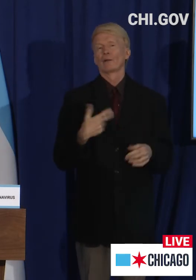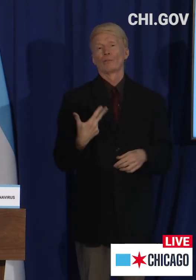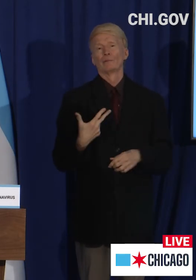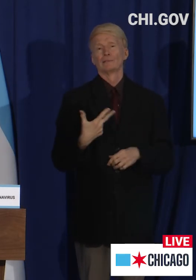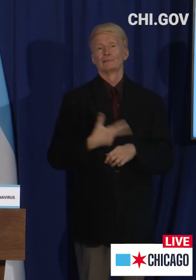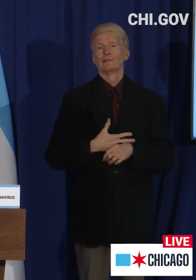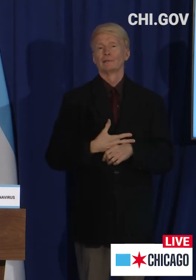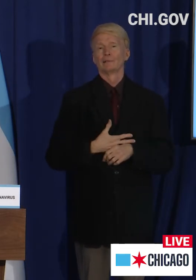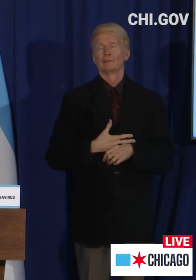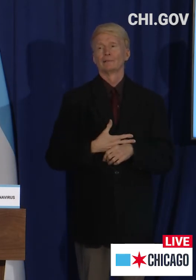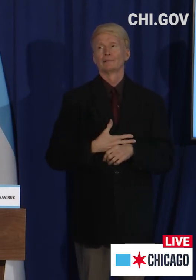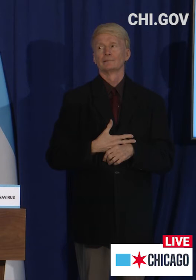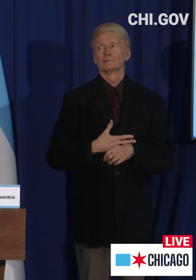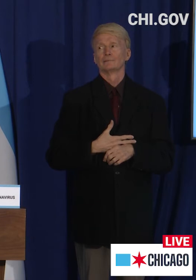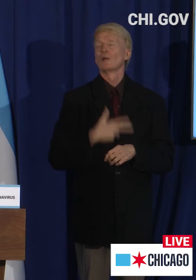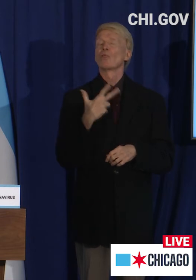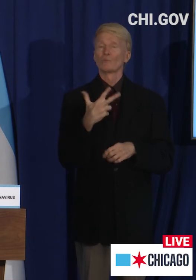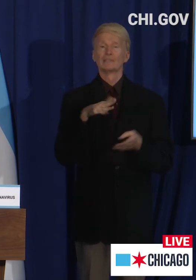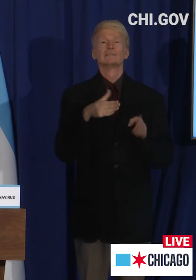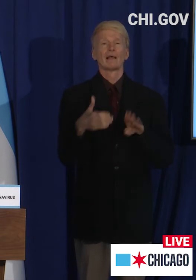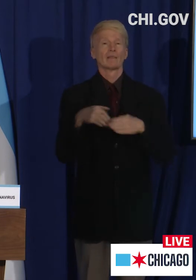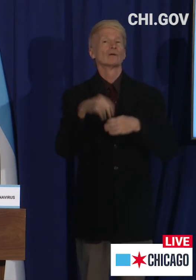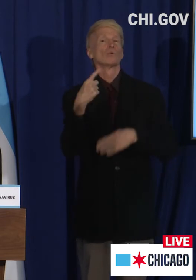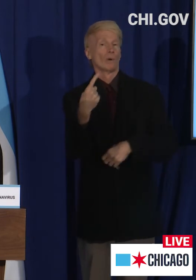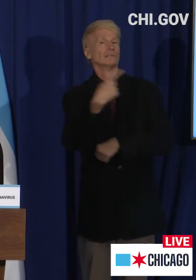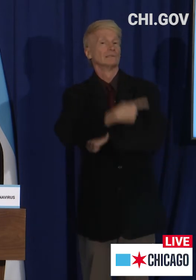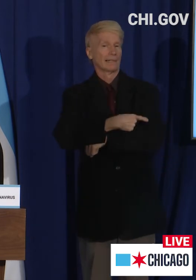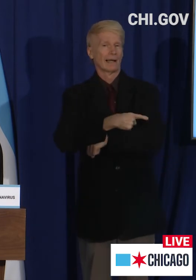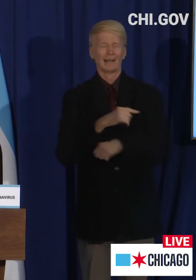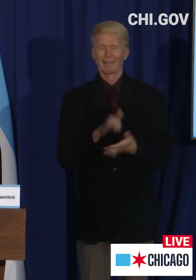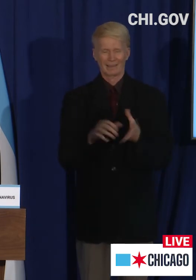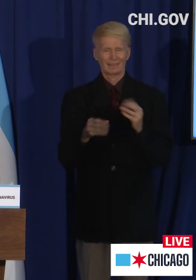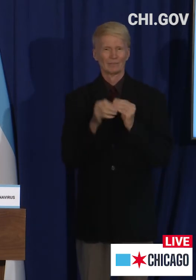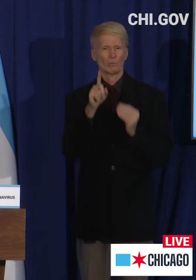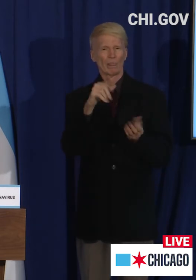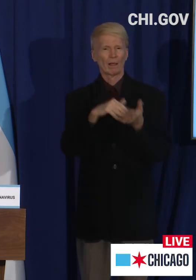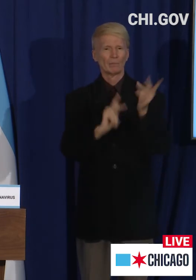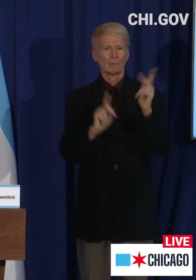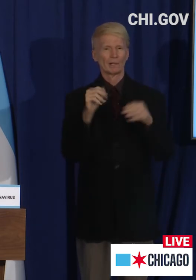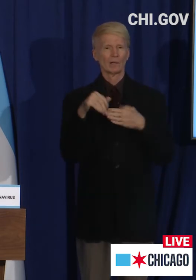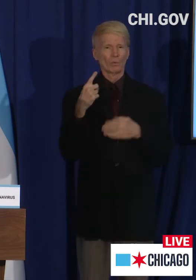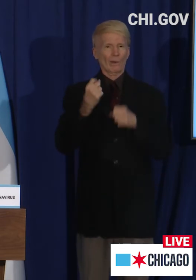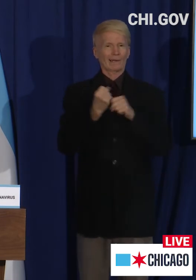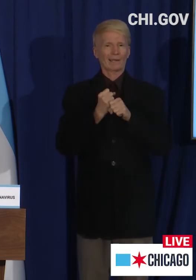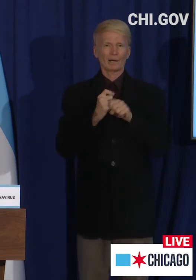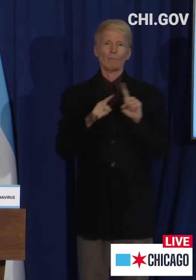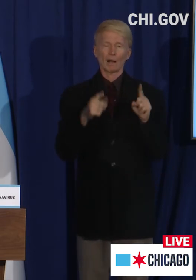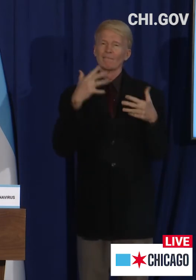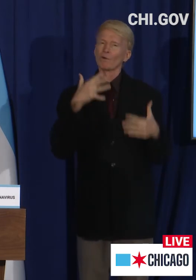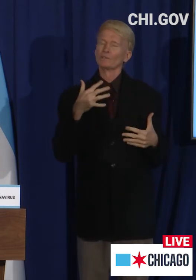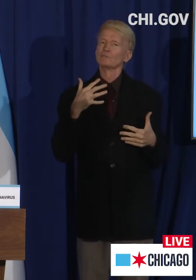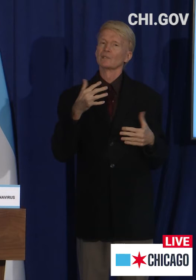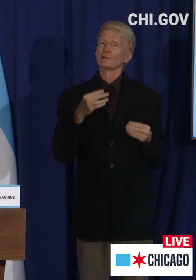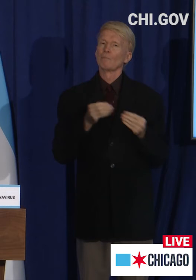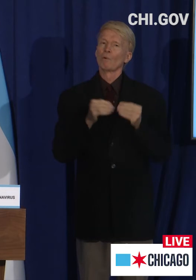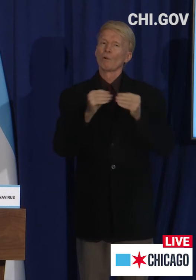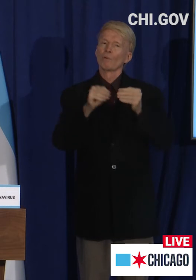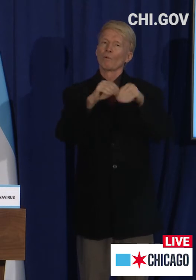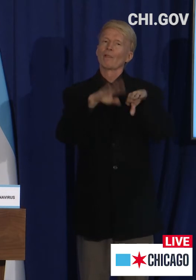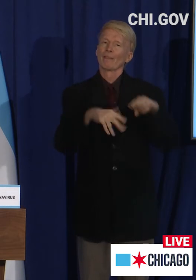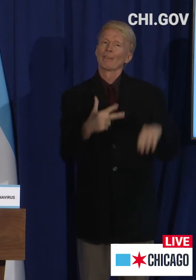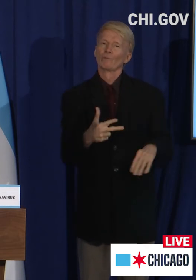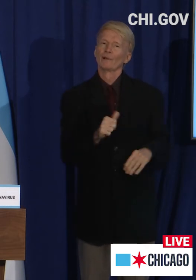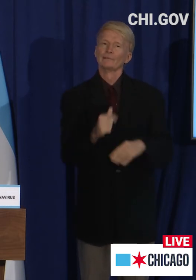deaths per day right now, which is what we are in Chicago, that's more than 1,000 people a year, and unfortunately, it's much higher than that. So even for